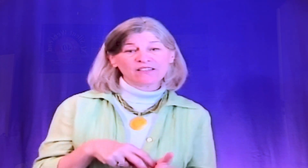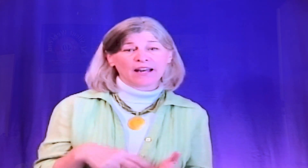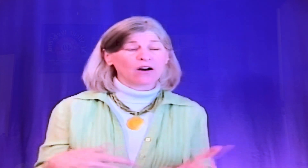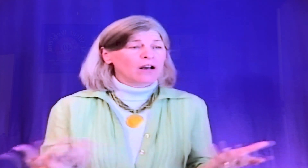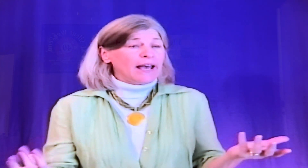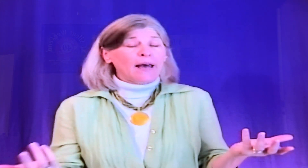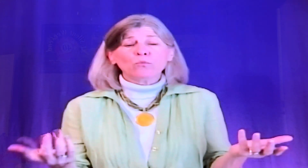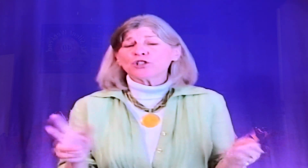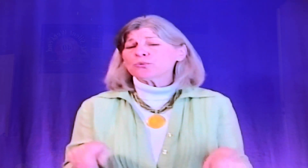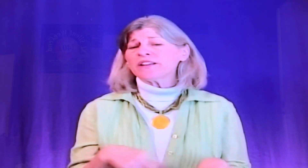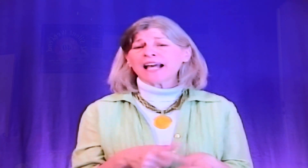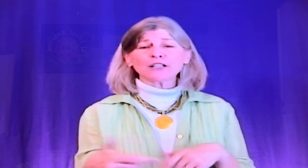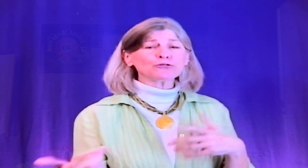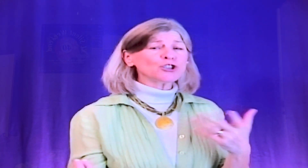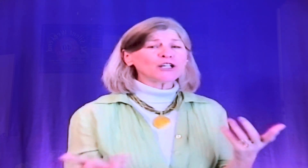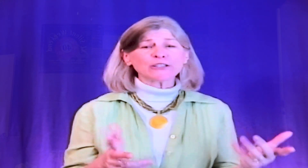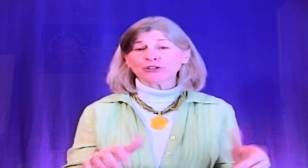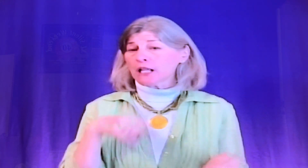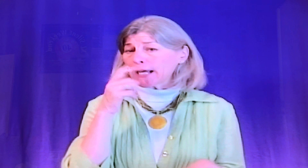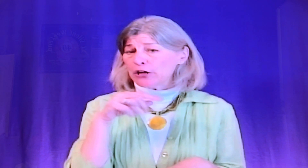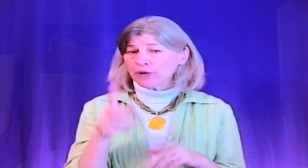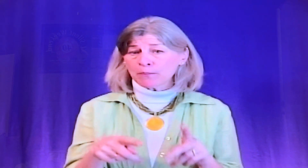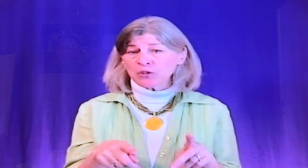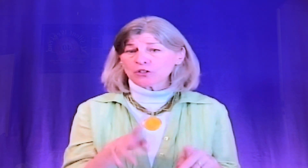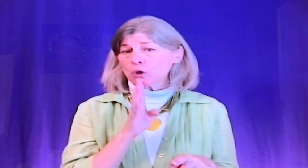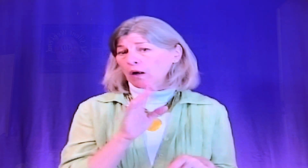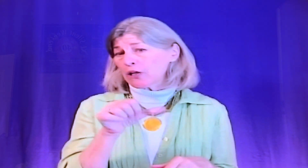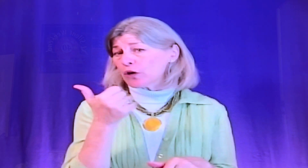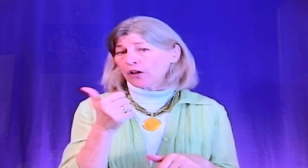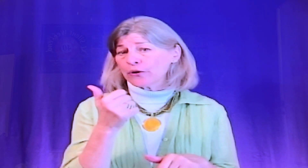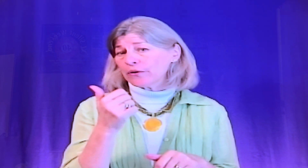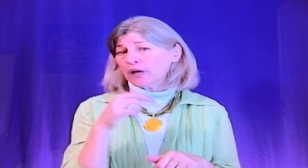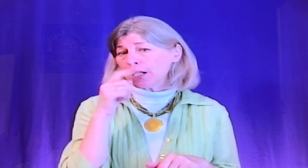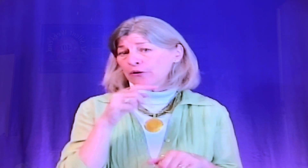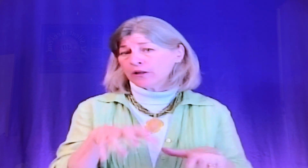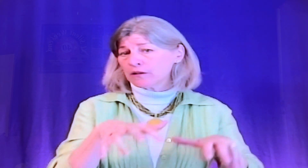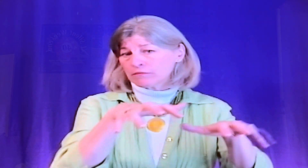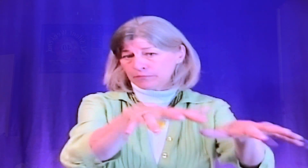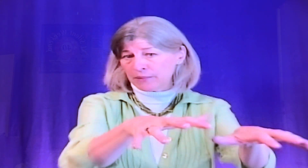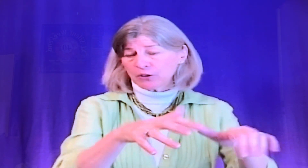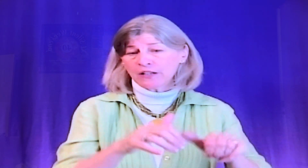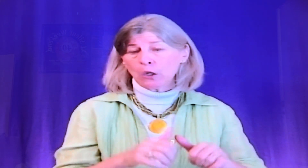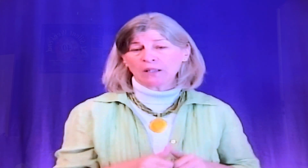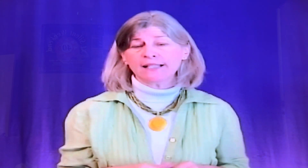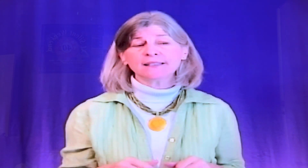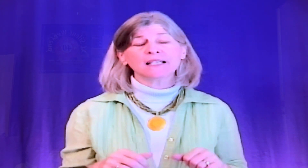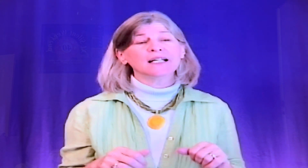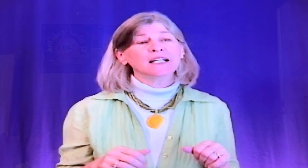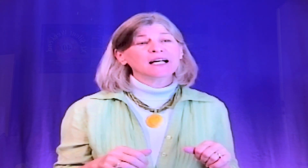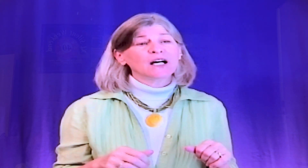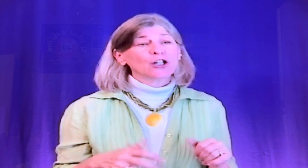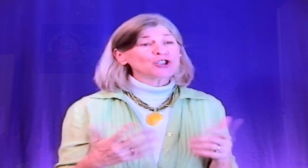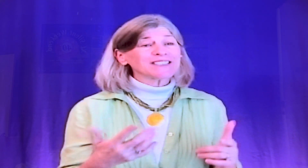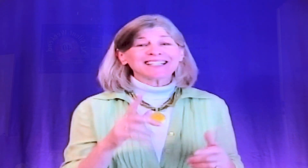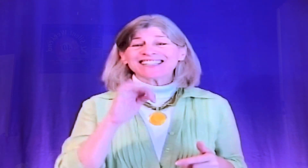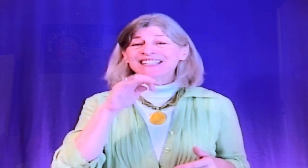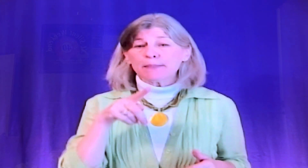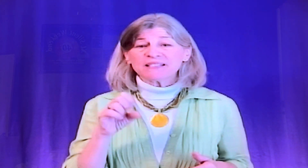there and just with natural gestures, like a hearing person talking to other hearing people in the audience, just lip